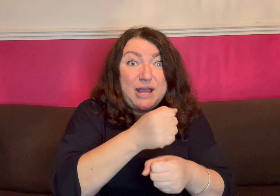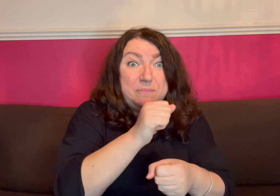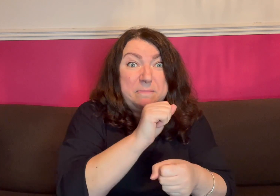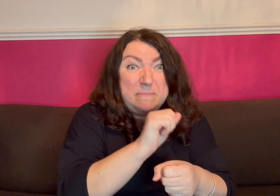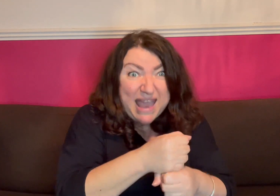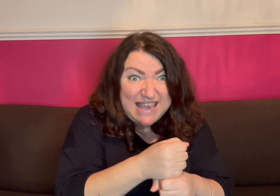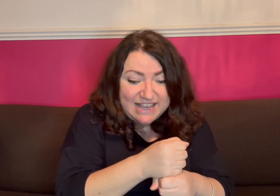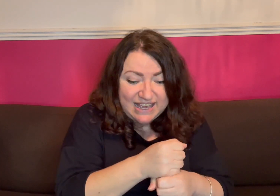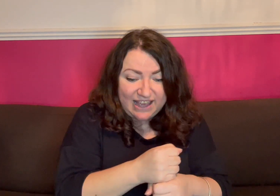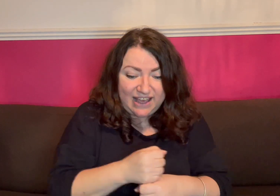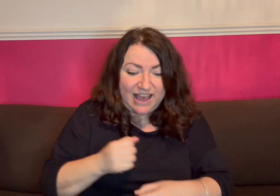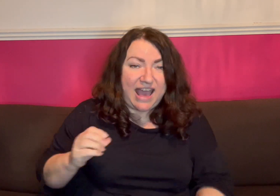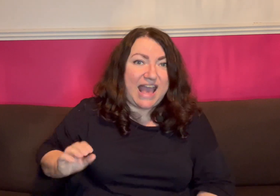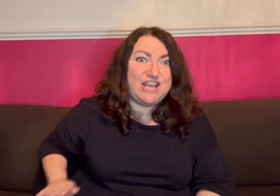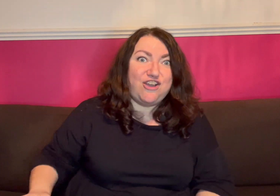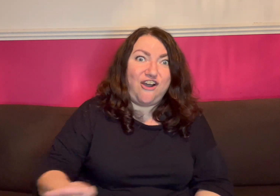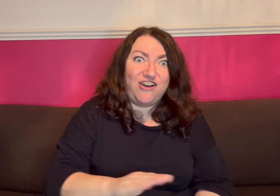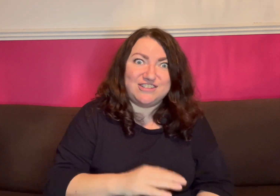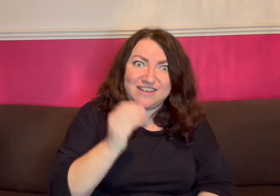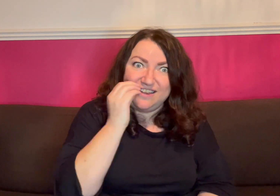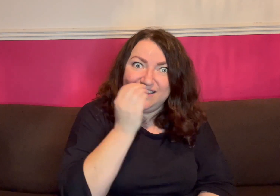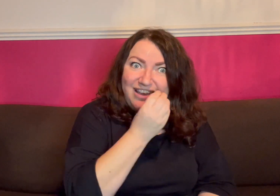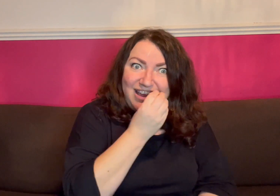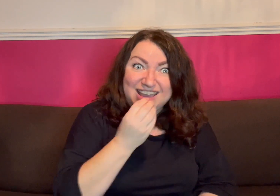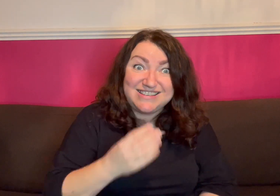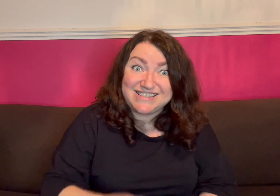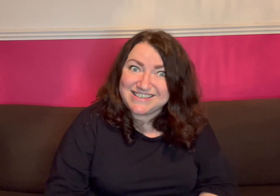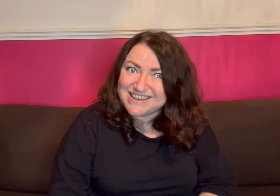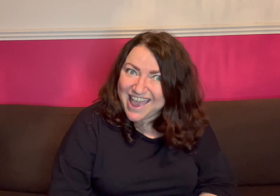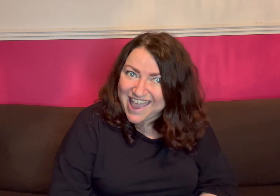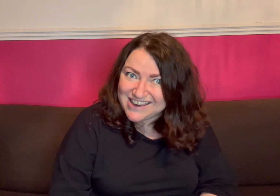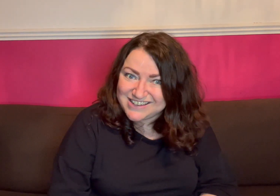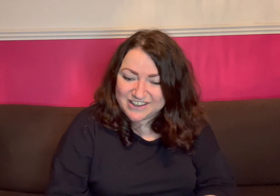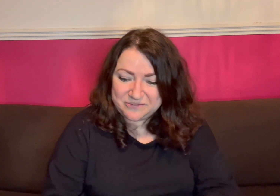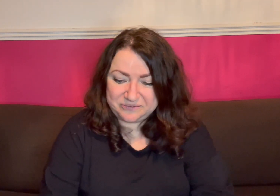can make a garden instead.